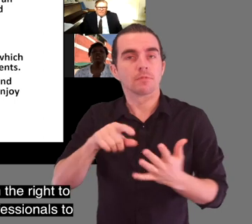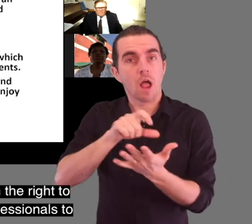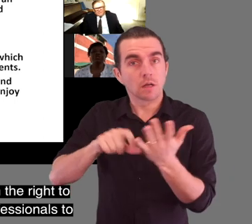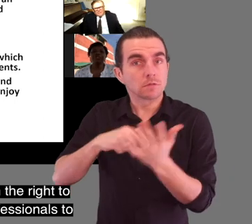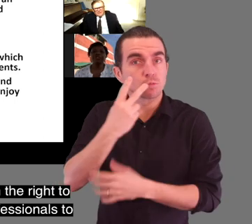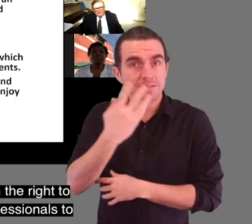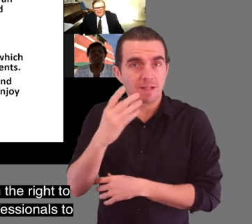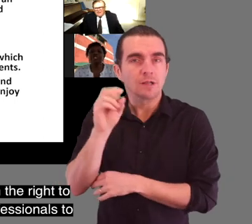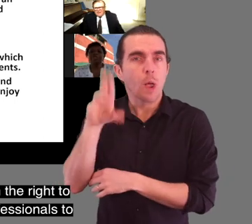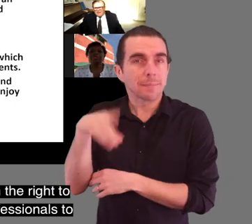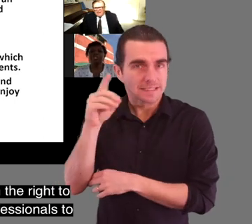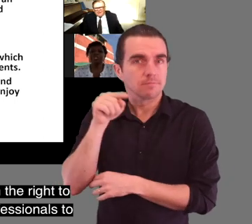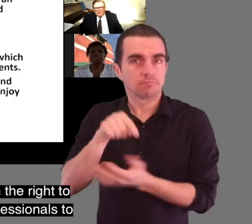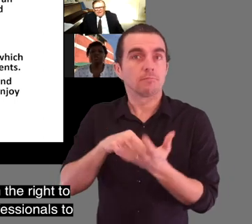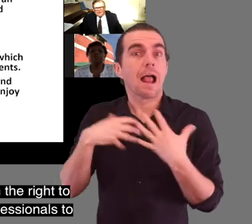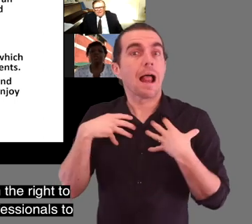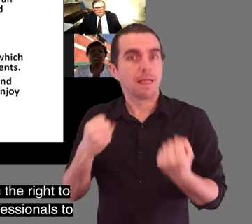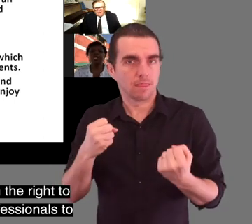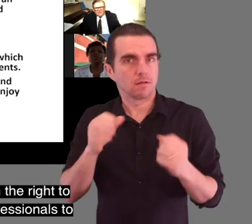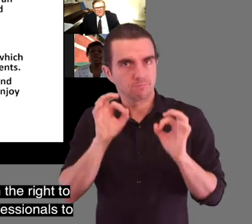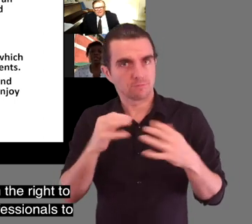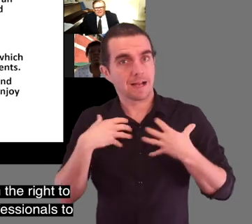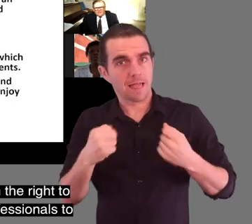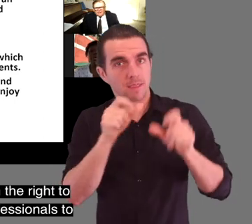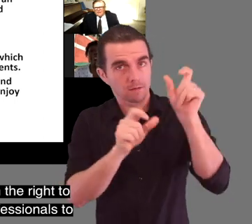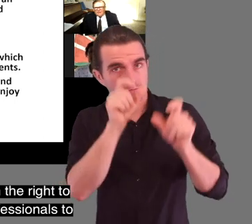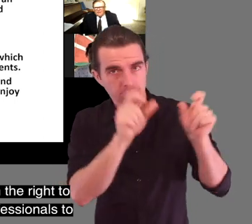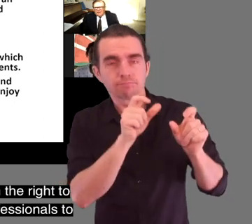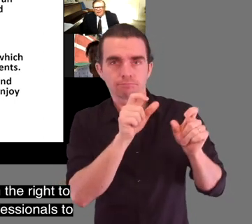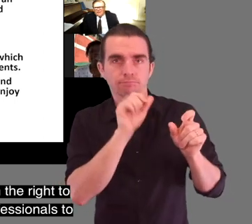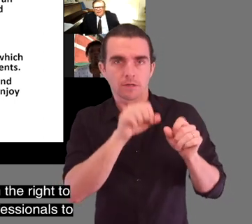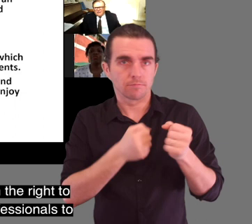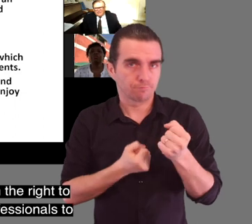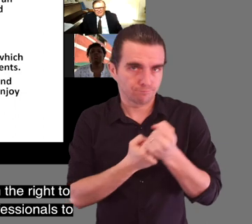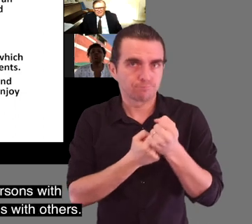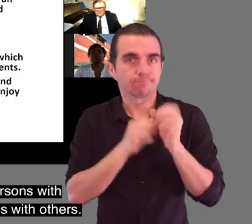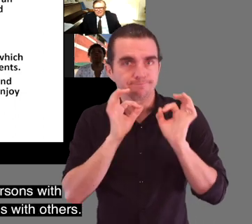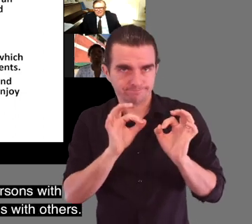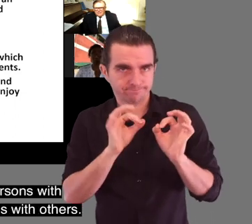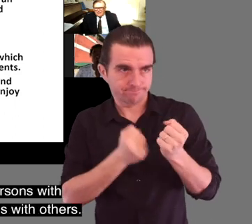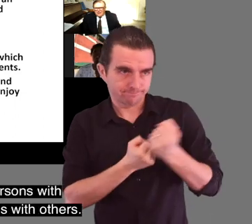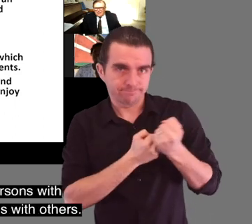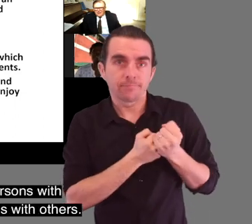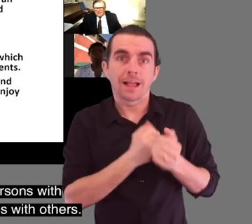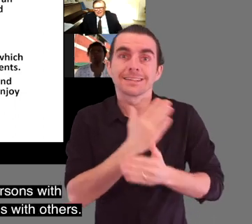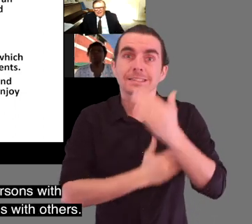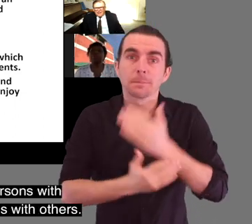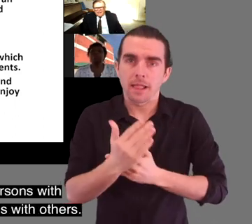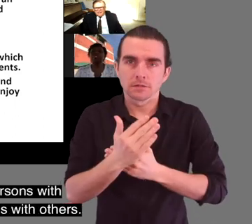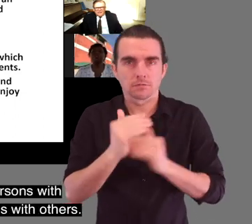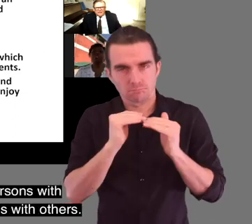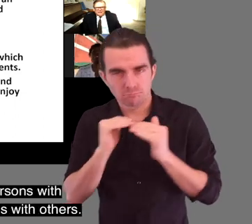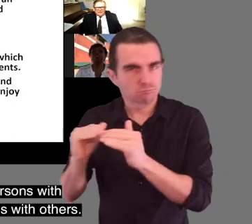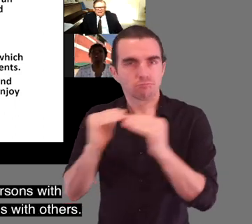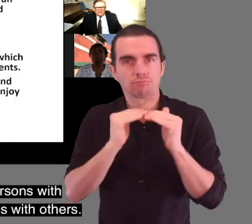Article 25 of the CRPD on the right to health requires health professionals to provide healthcare to persons